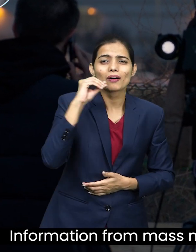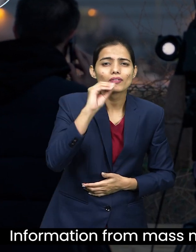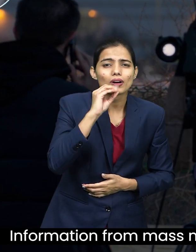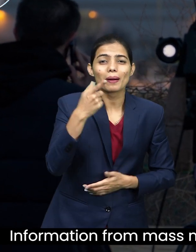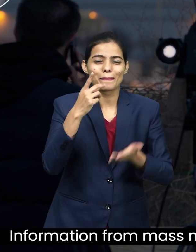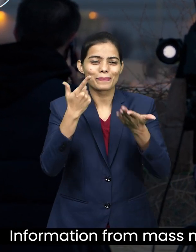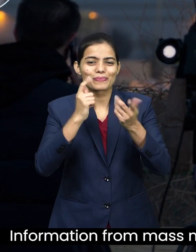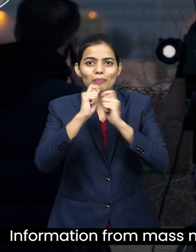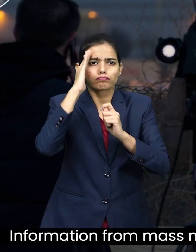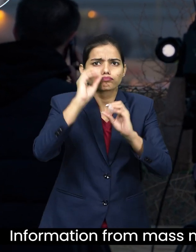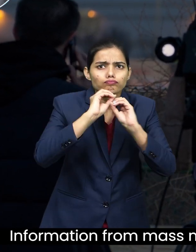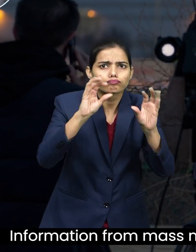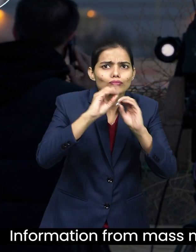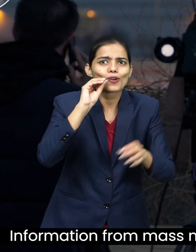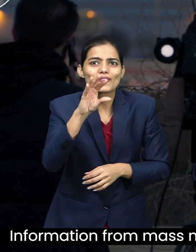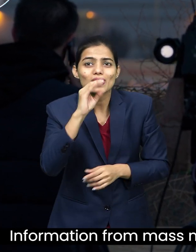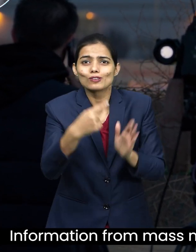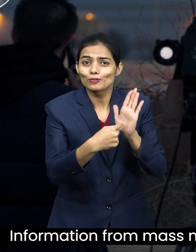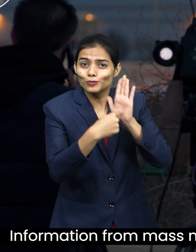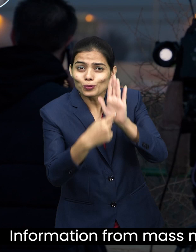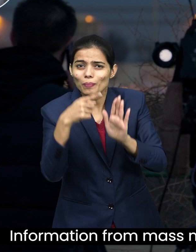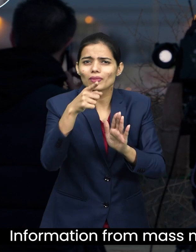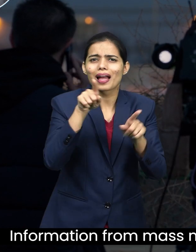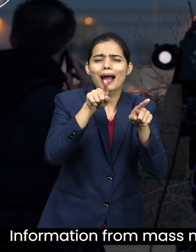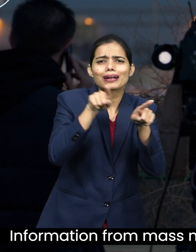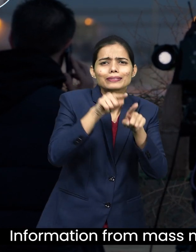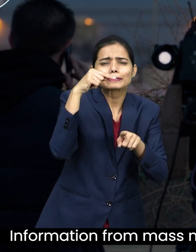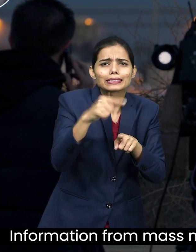Information from mass media should be critically reviewed.